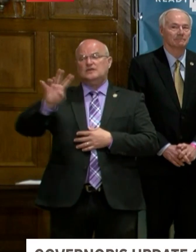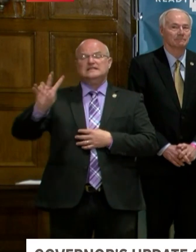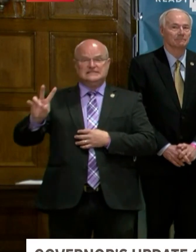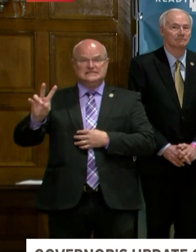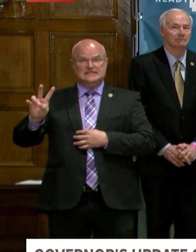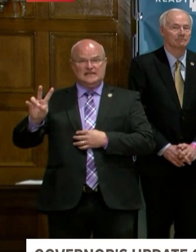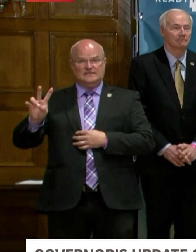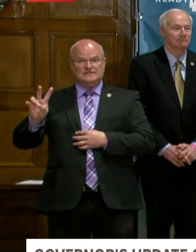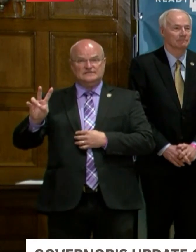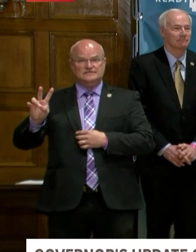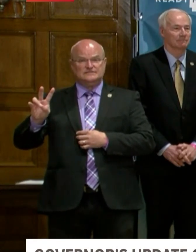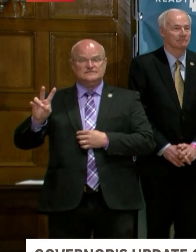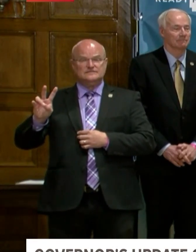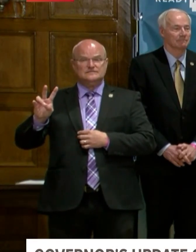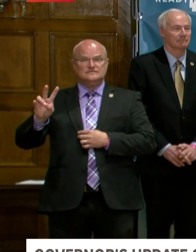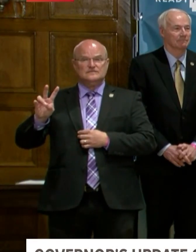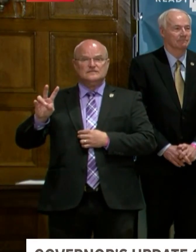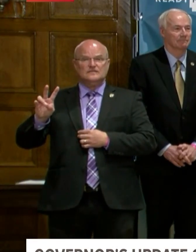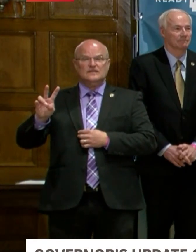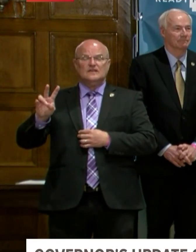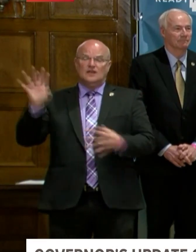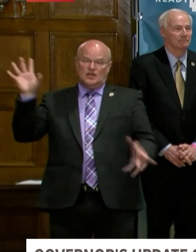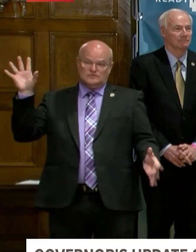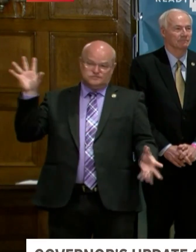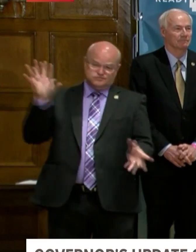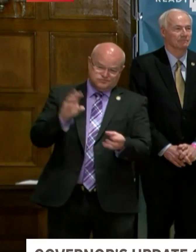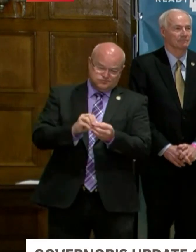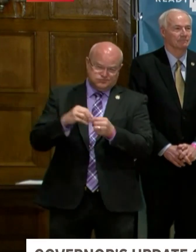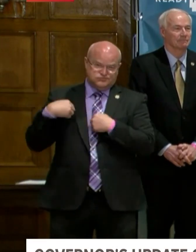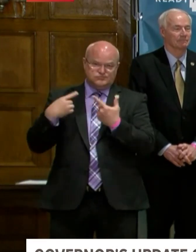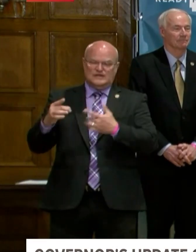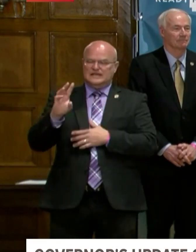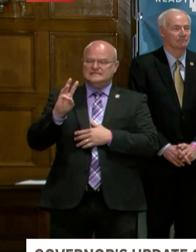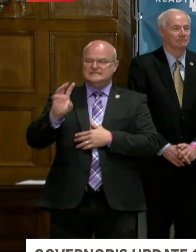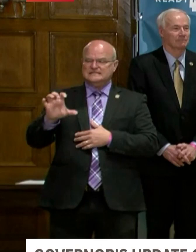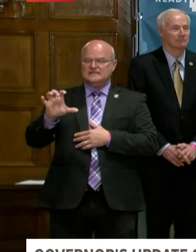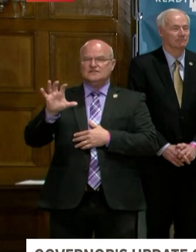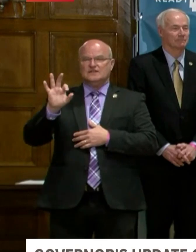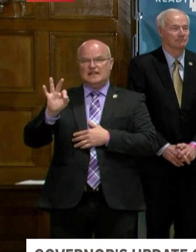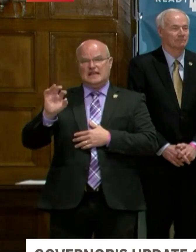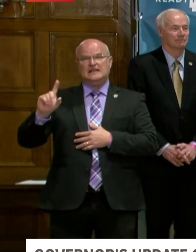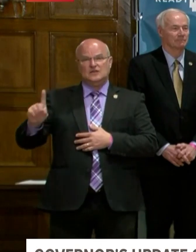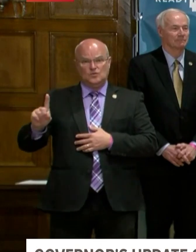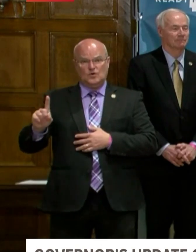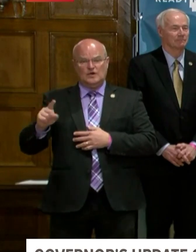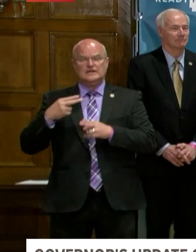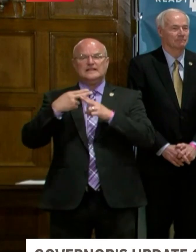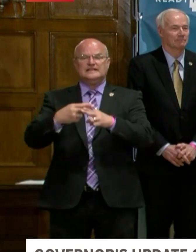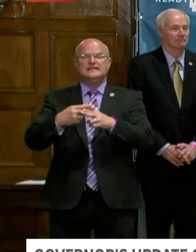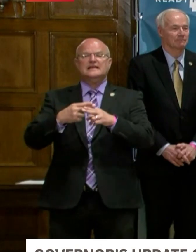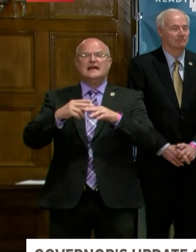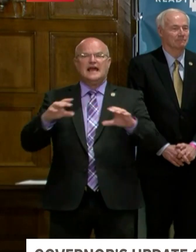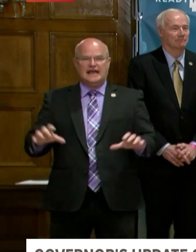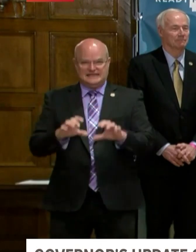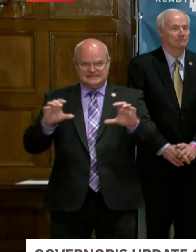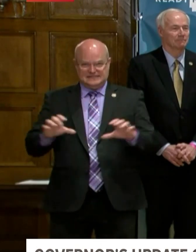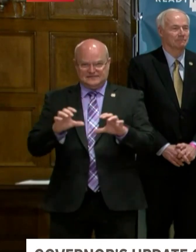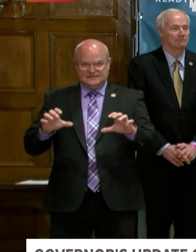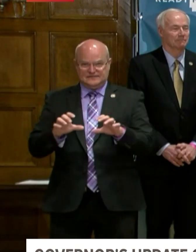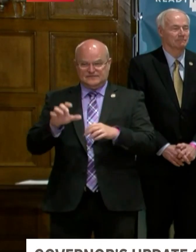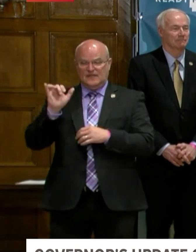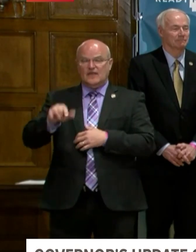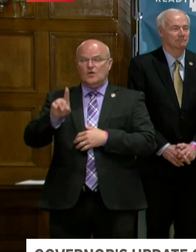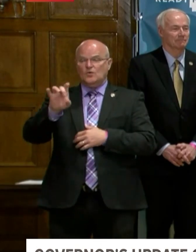3,747 total cases, cumulative, 691 of those we consider active. Of